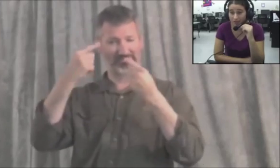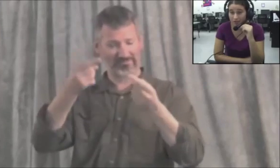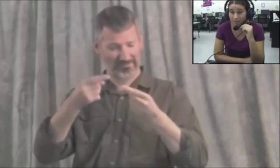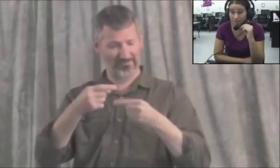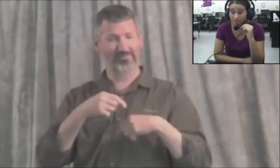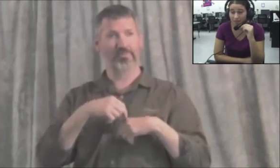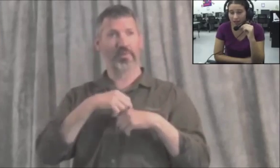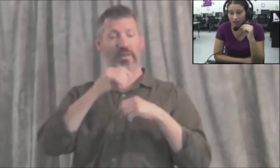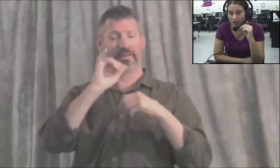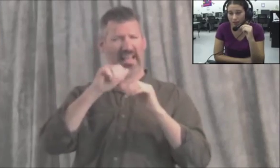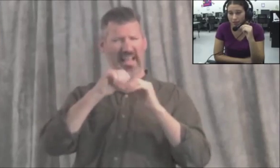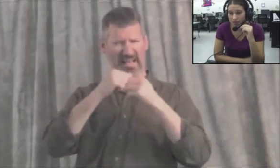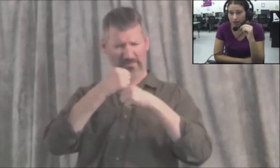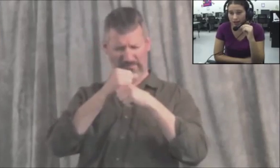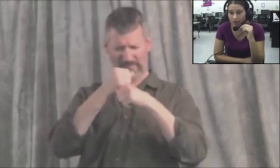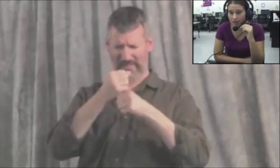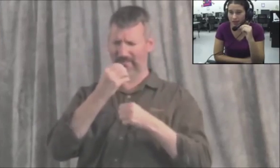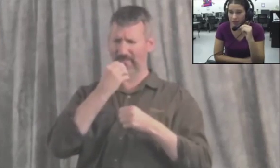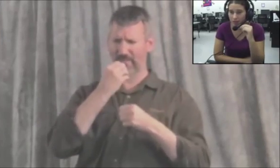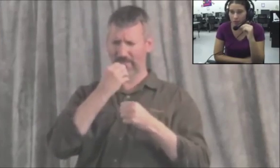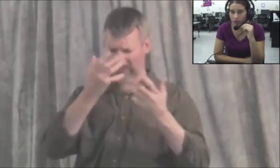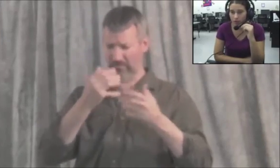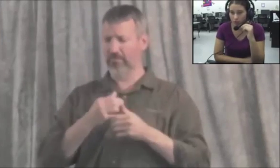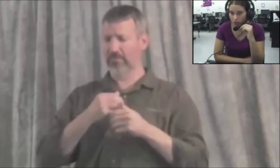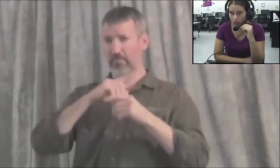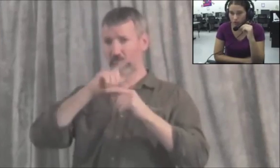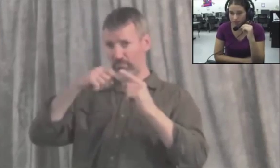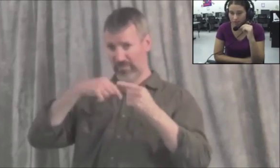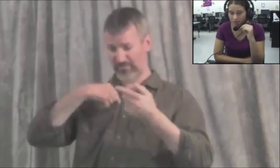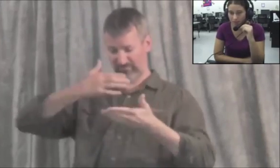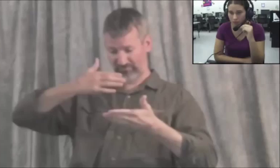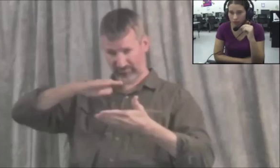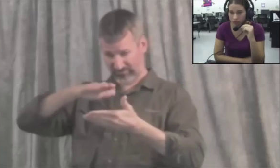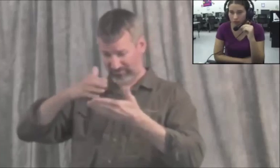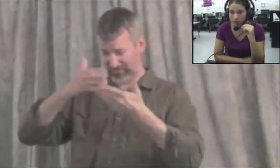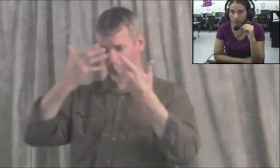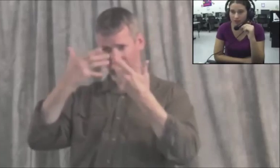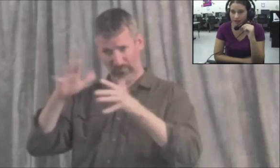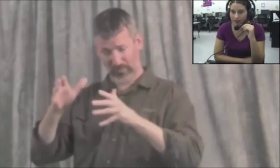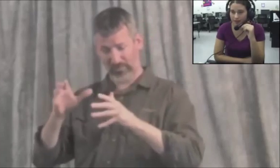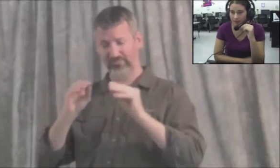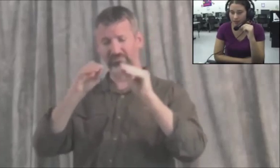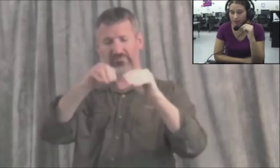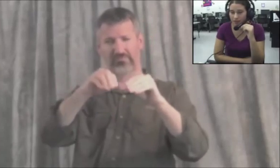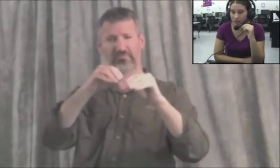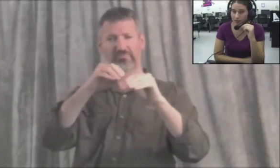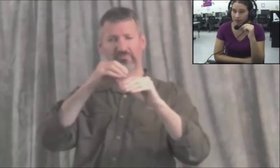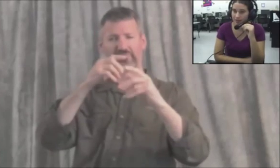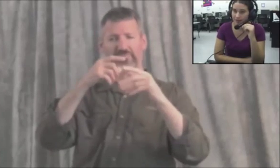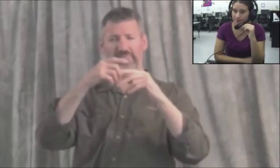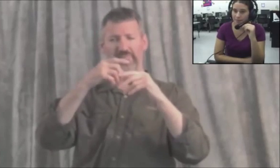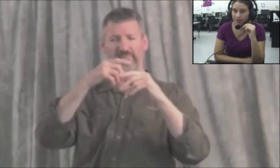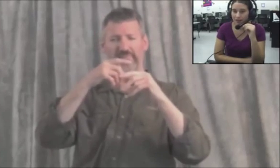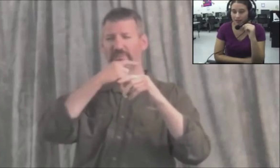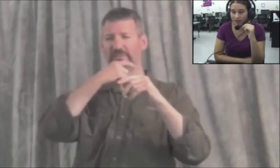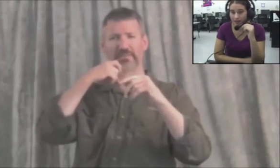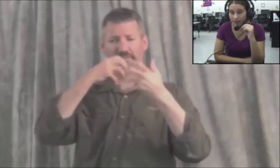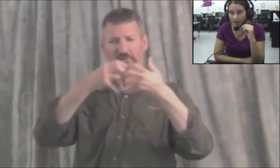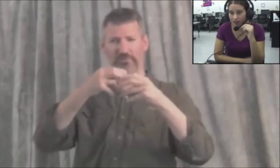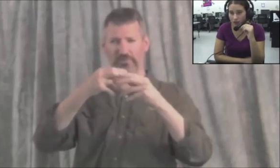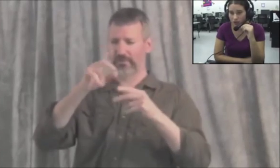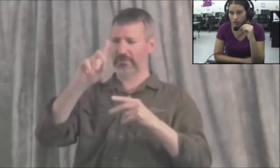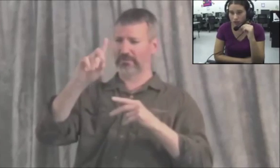going to do. But finally, we came up with a solution. We decided to make the food in